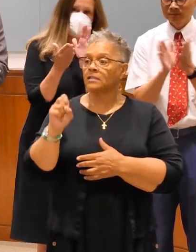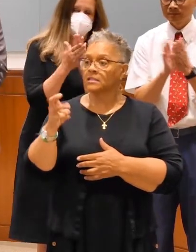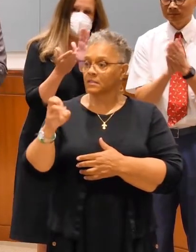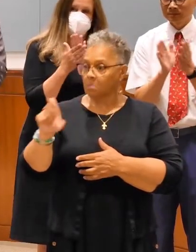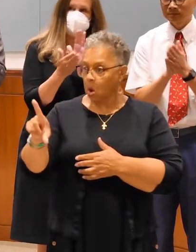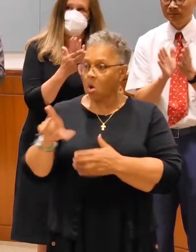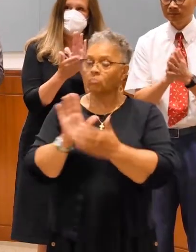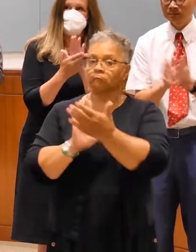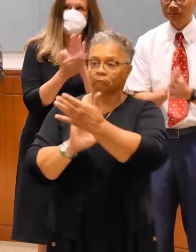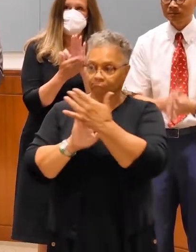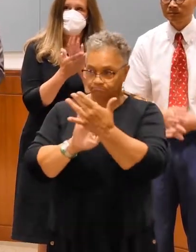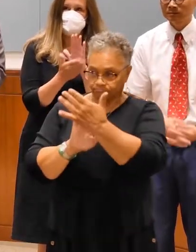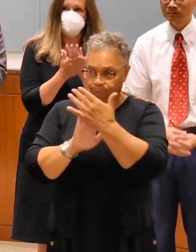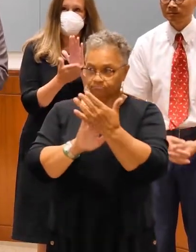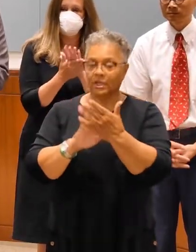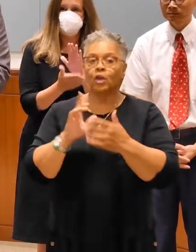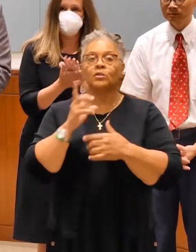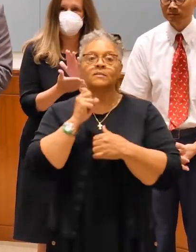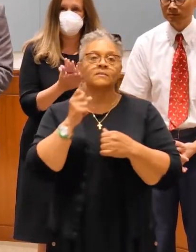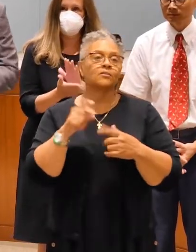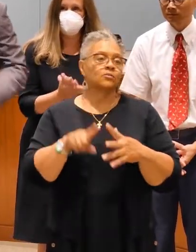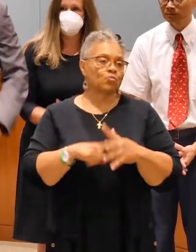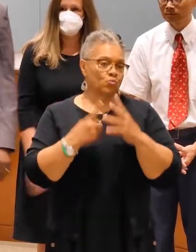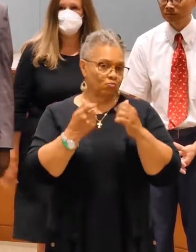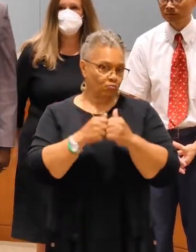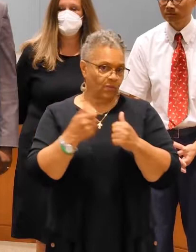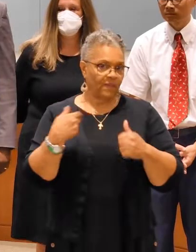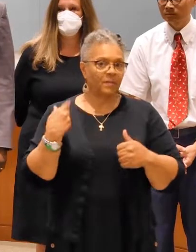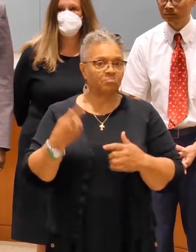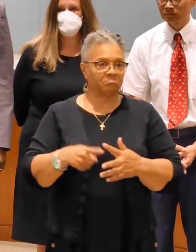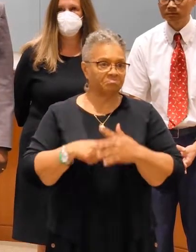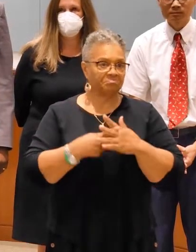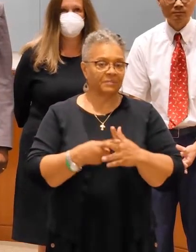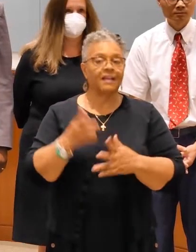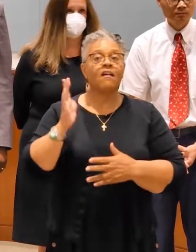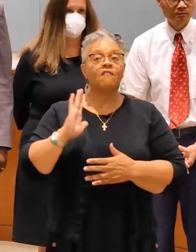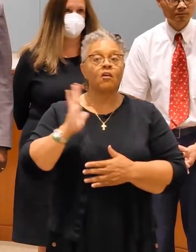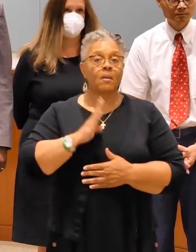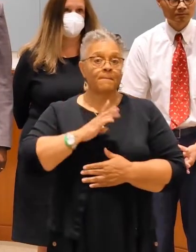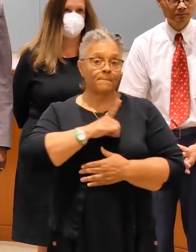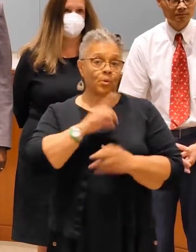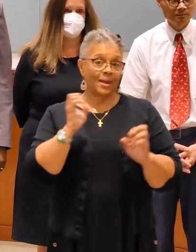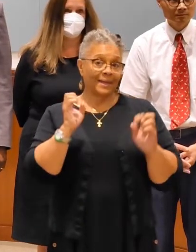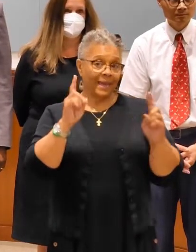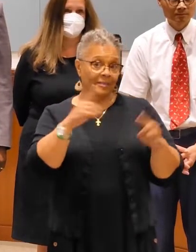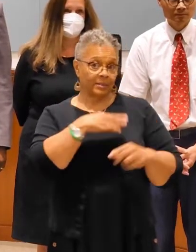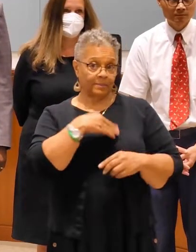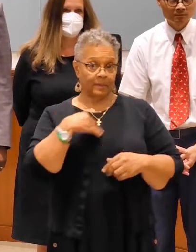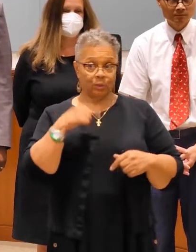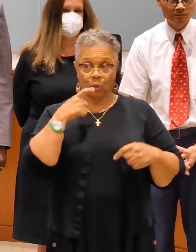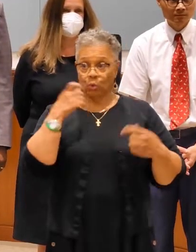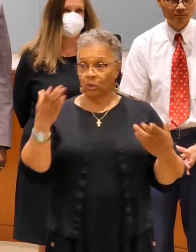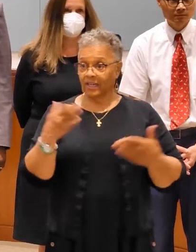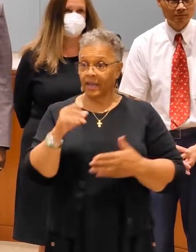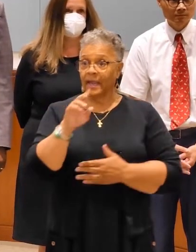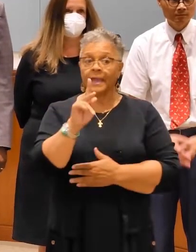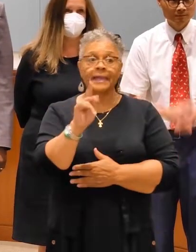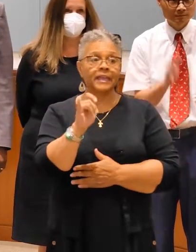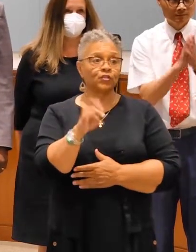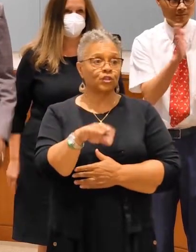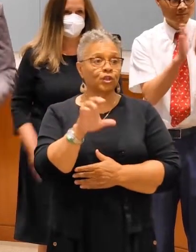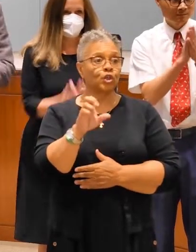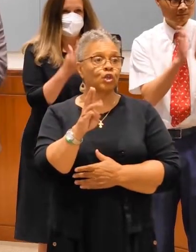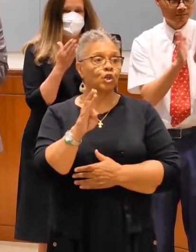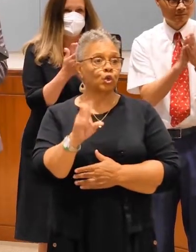her a round of applause, who's been with me from the very beginning. Former Board of Education members who are here today, Ms. Kirsten